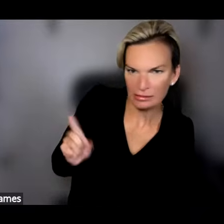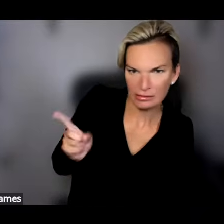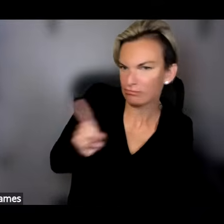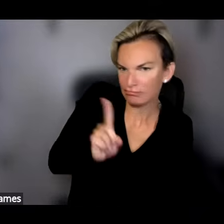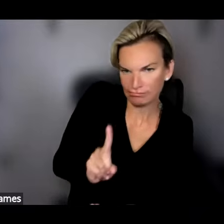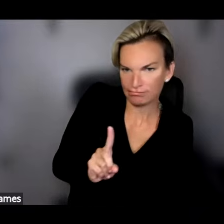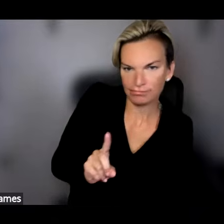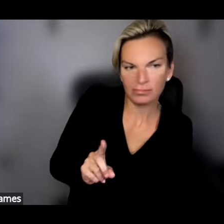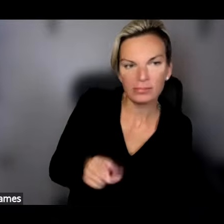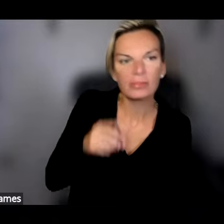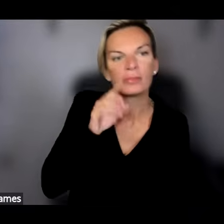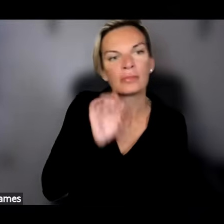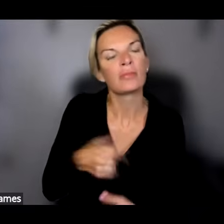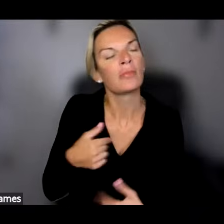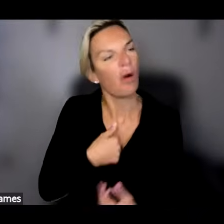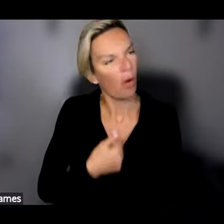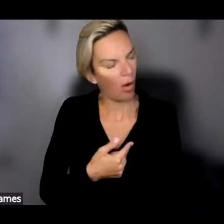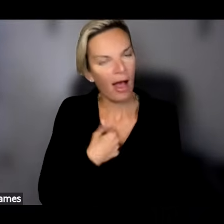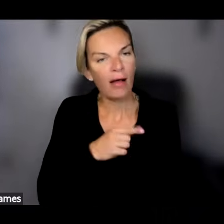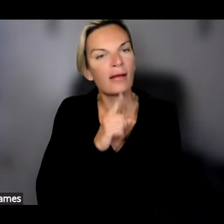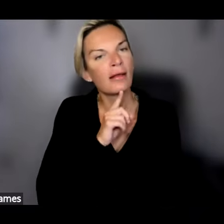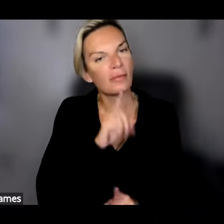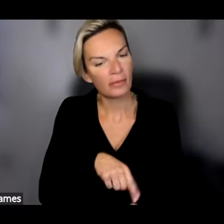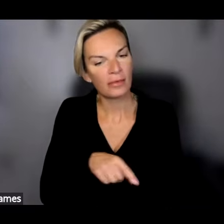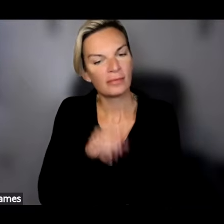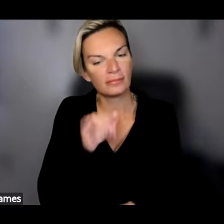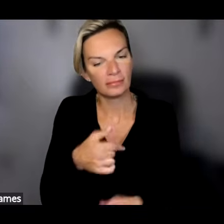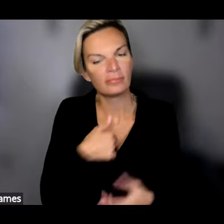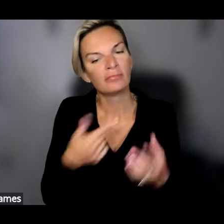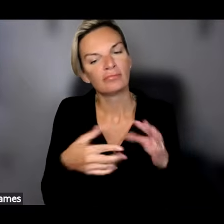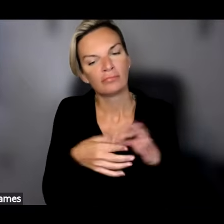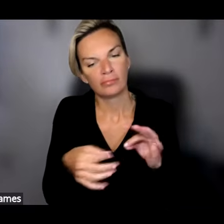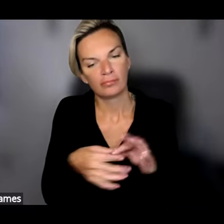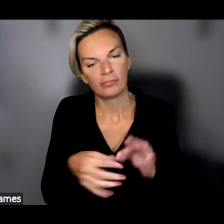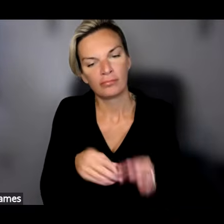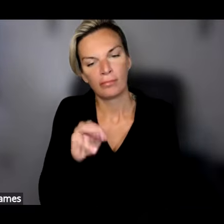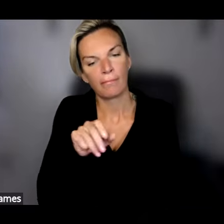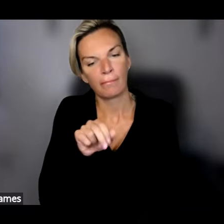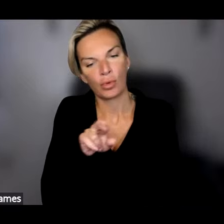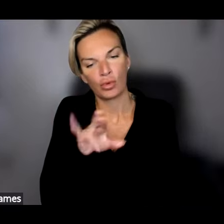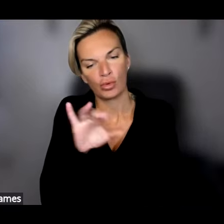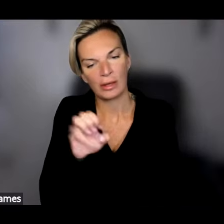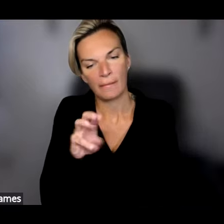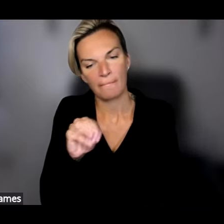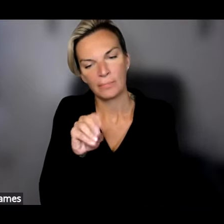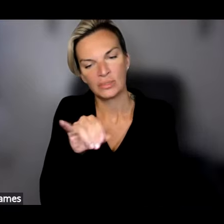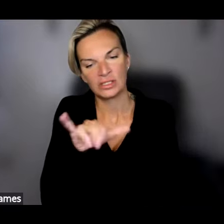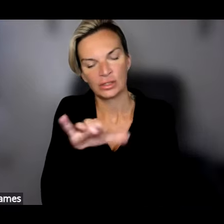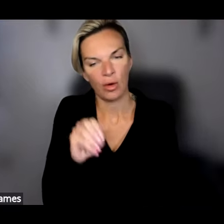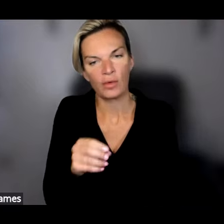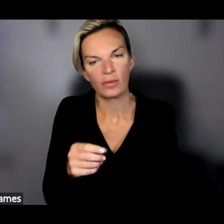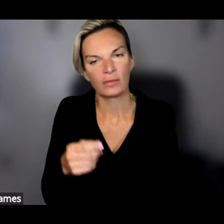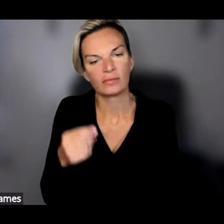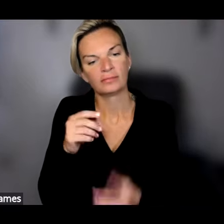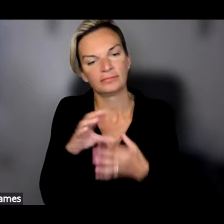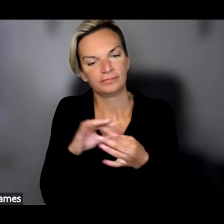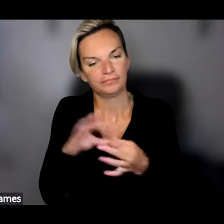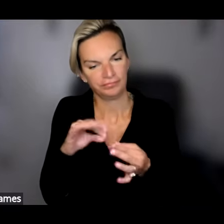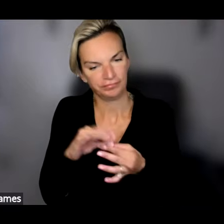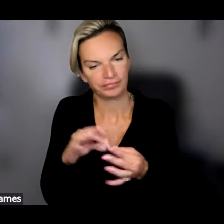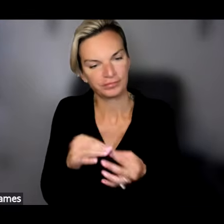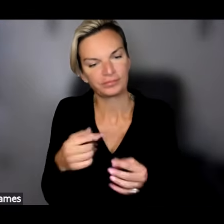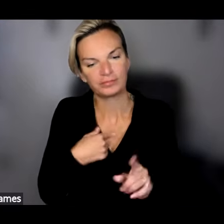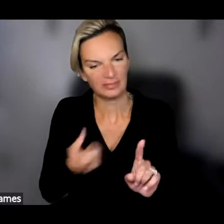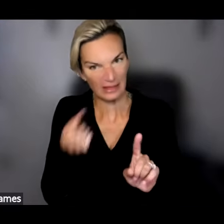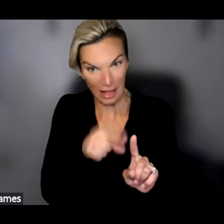a circulator of. Moisio, in her affidavit, stated that Cambensi did not collect that